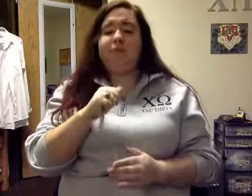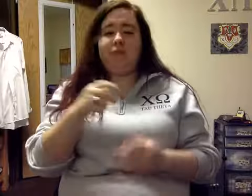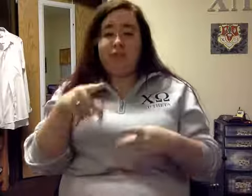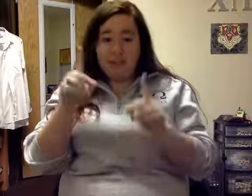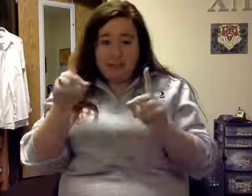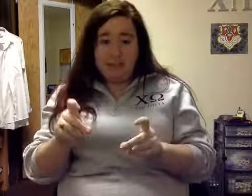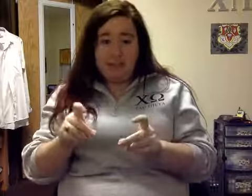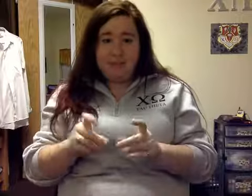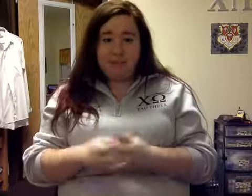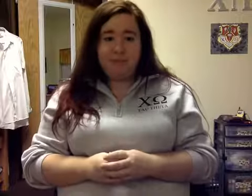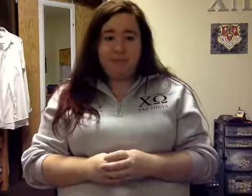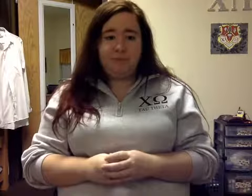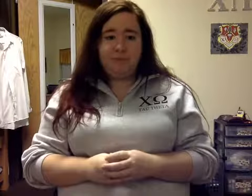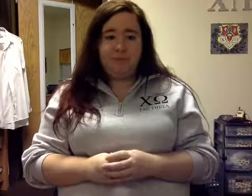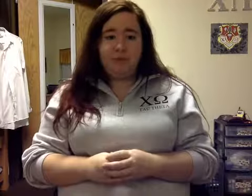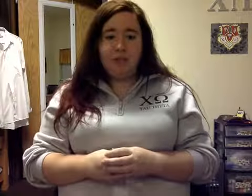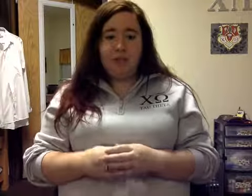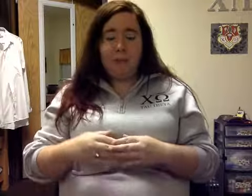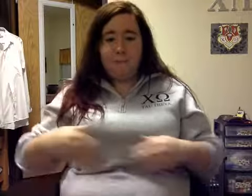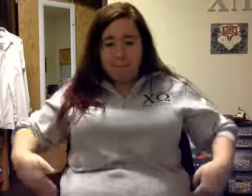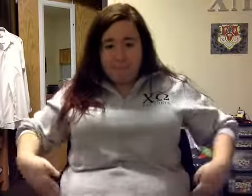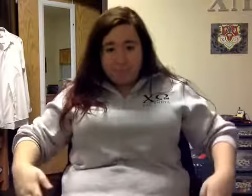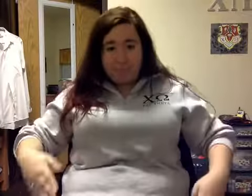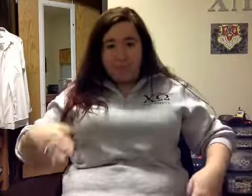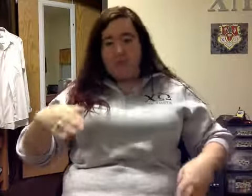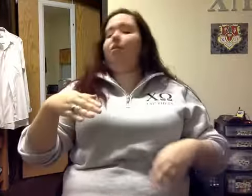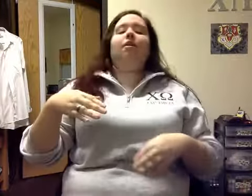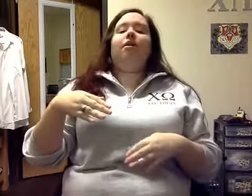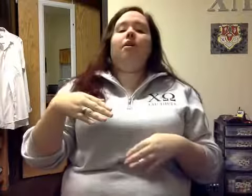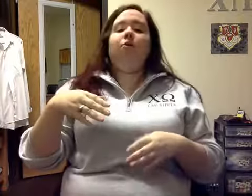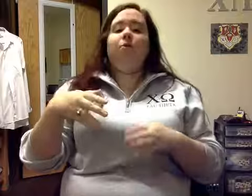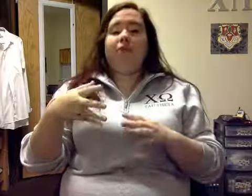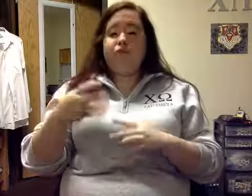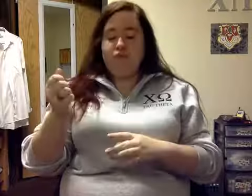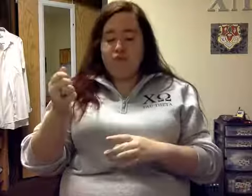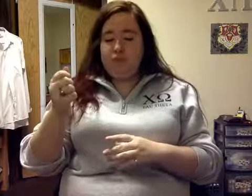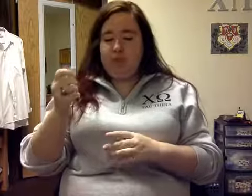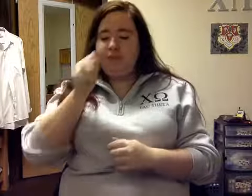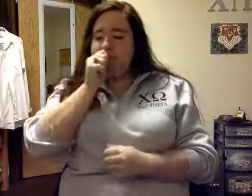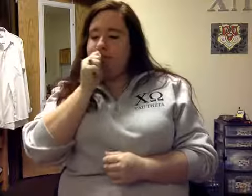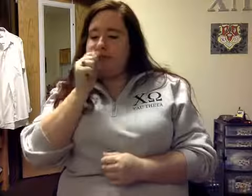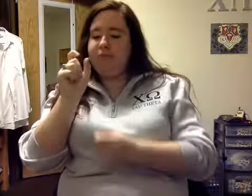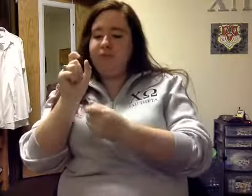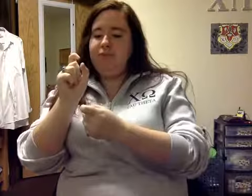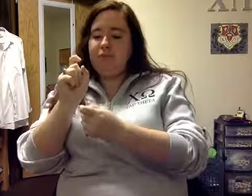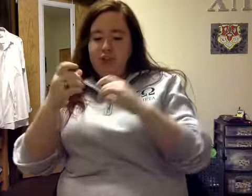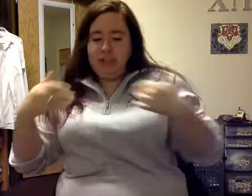the exam, the patient will remove their underwear and their pants in a private changing room. They'll wear a pair of these